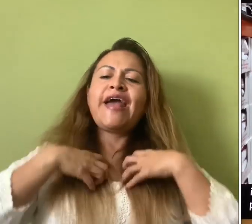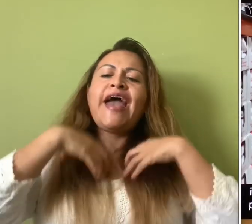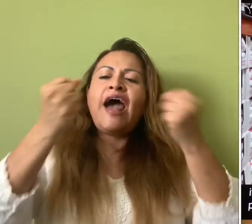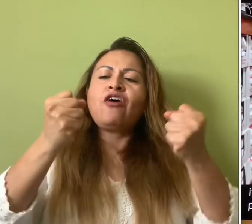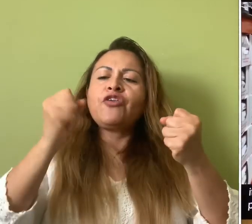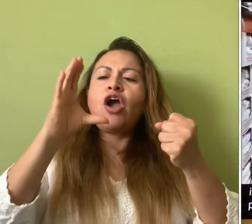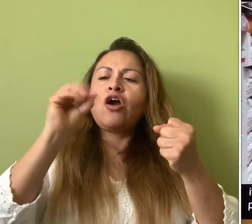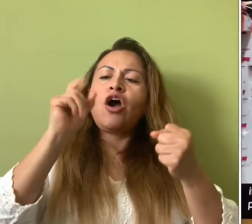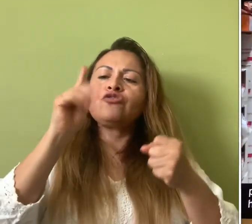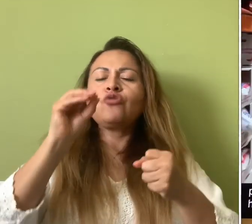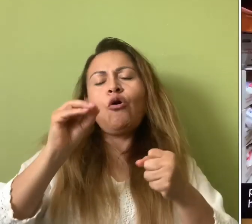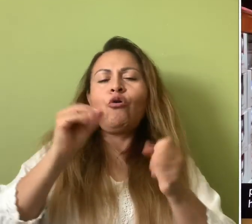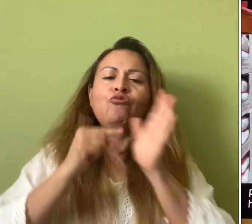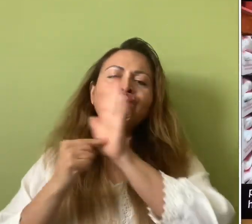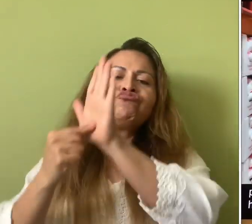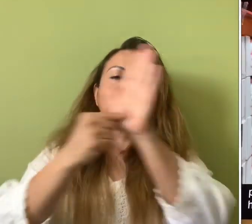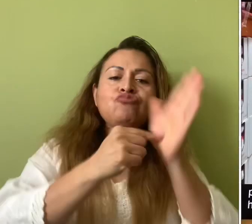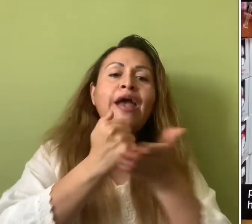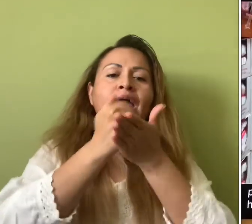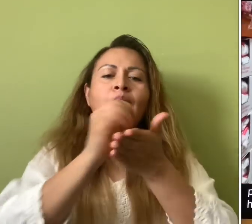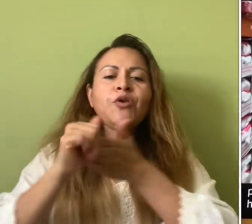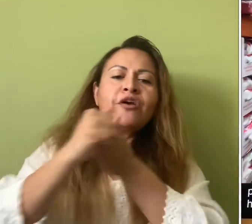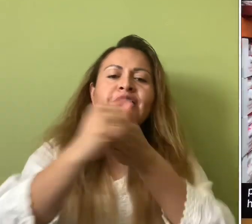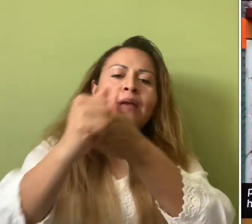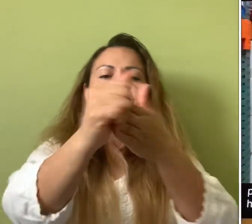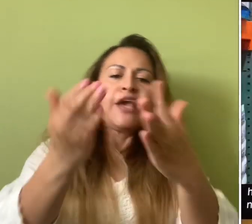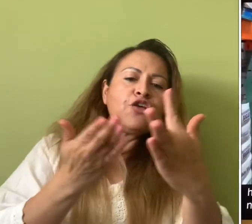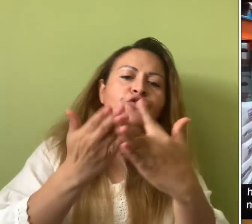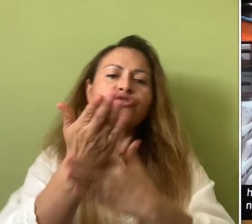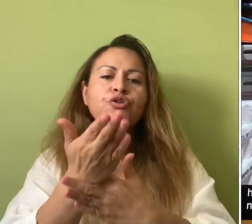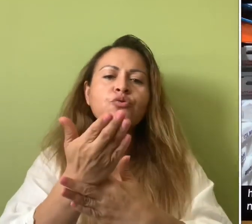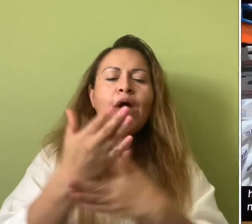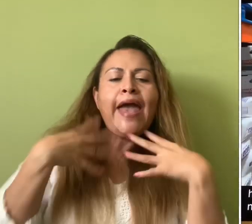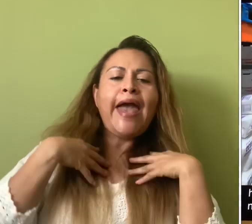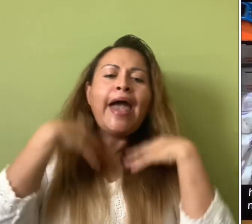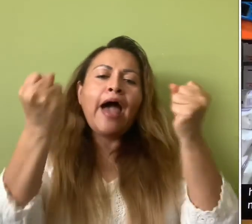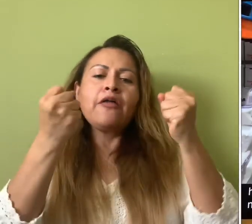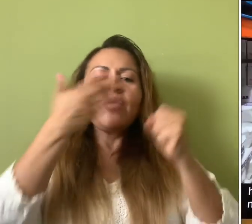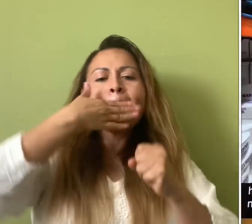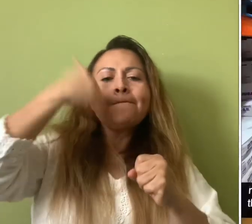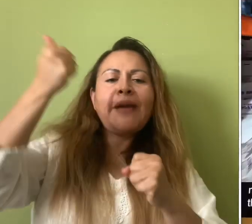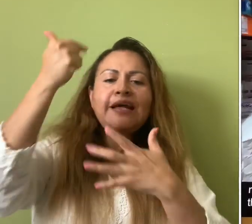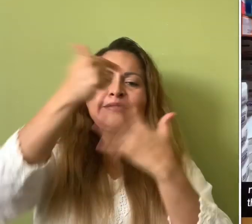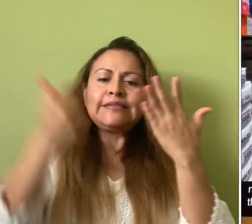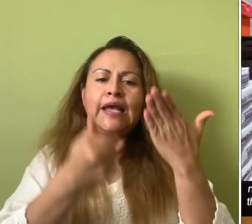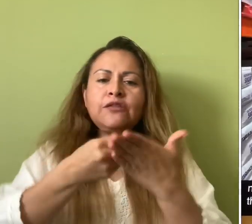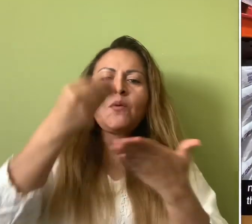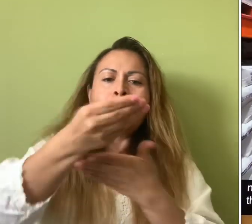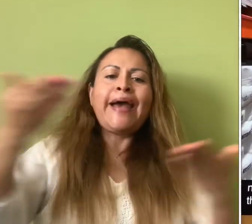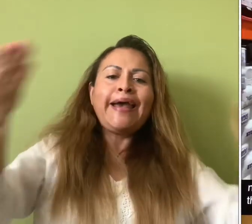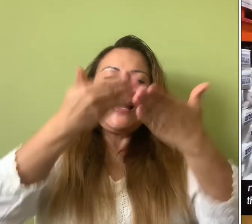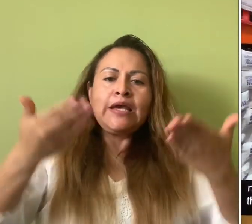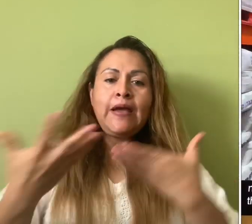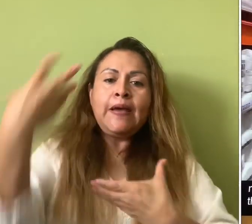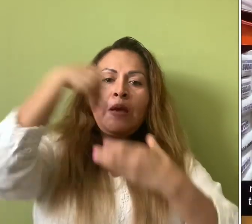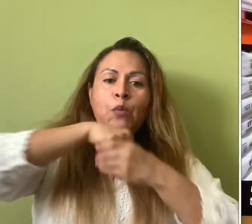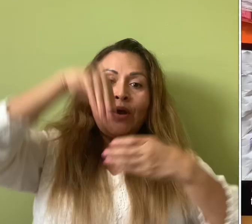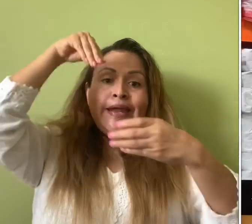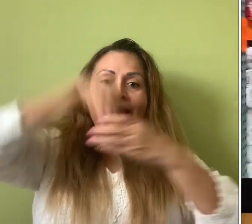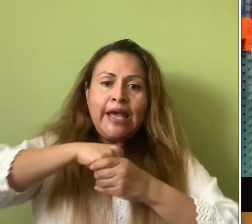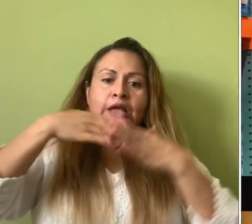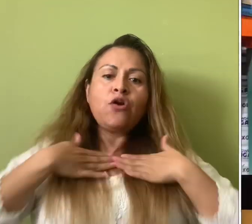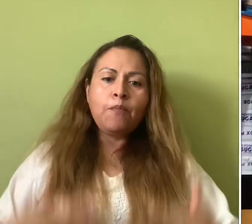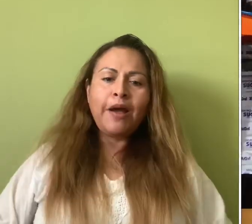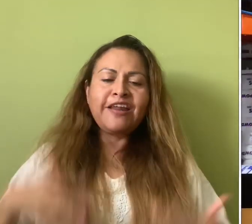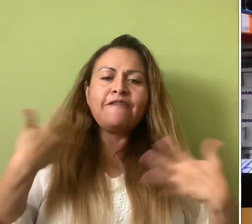Costco haul. I want to help you navigate the Warehouse Club and show you the healthiest, best items to buy here and put in your body. And man, we just